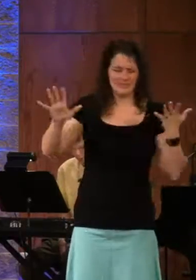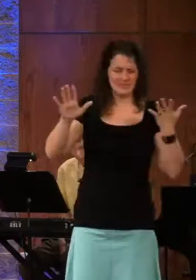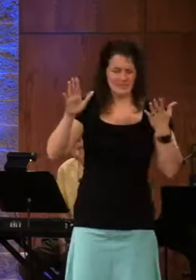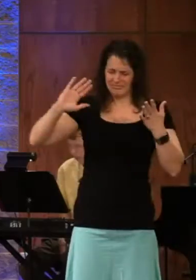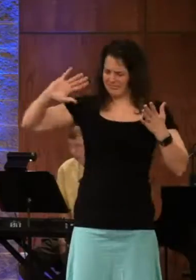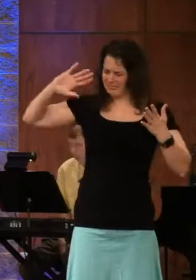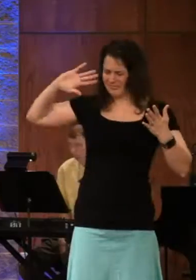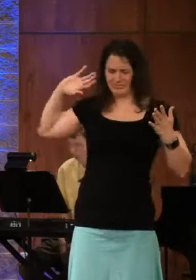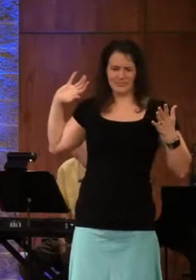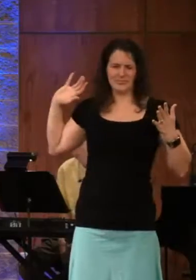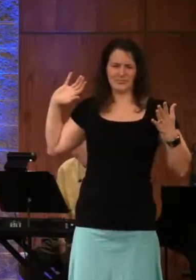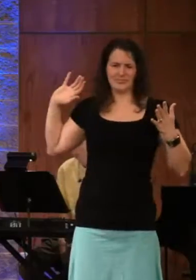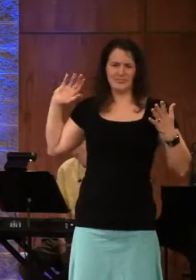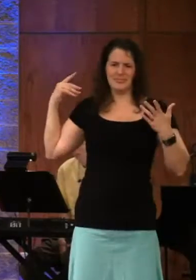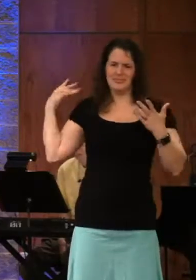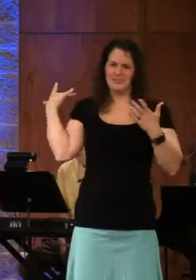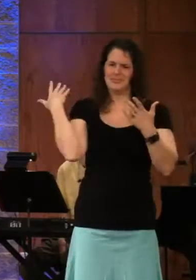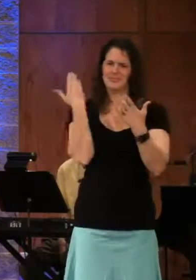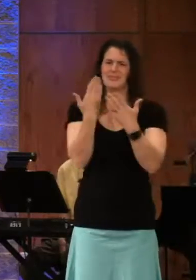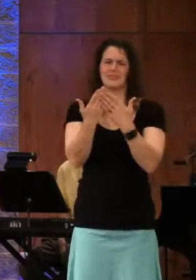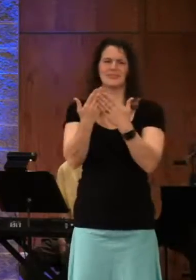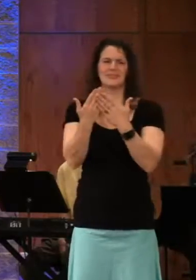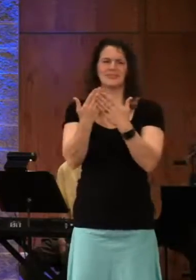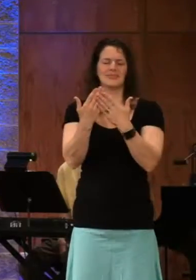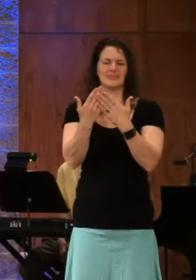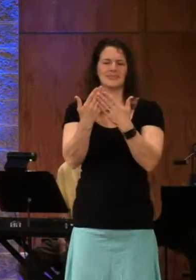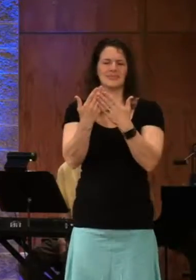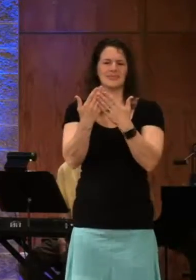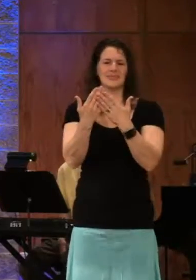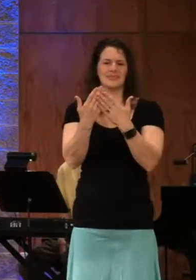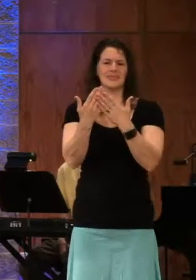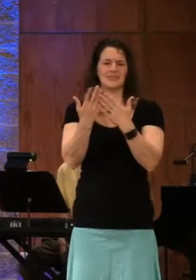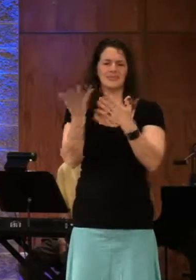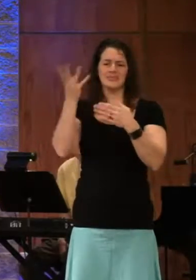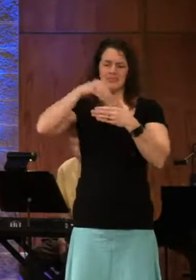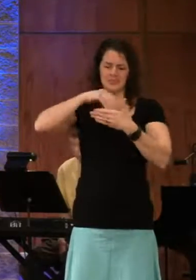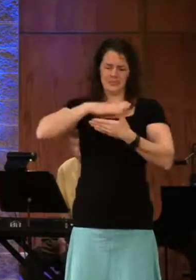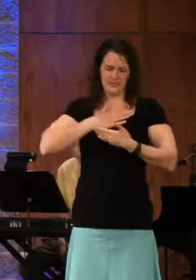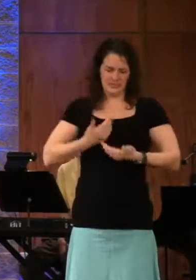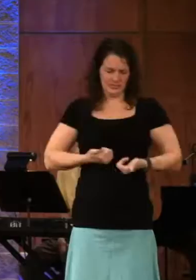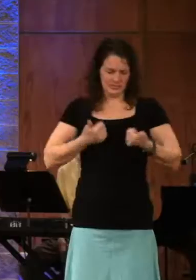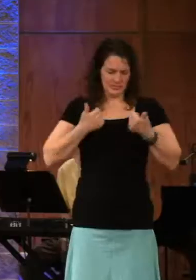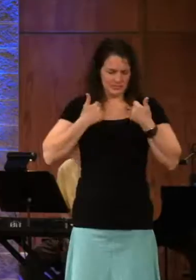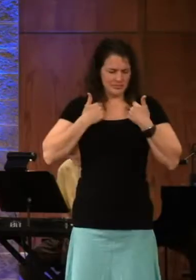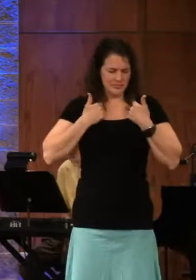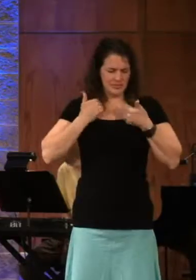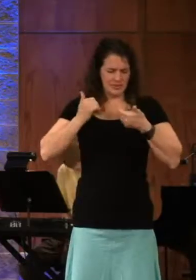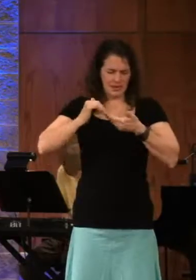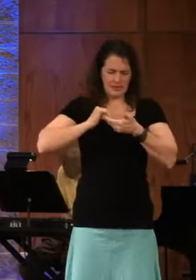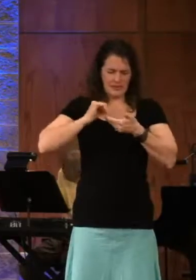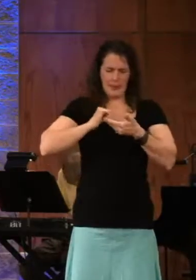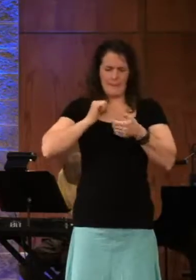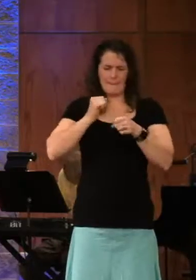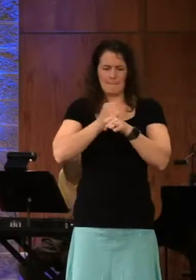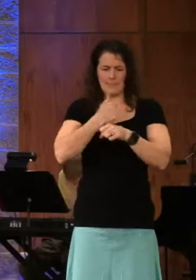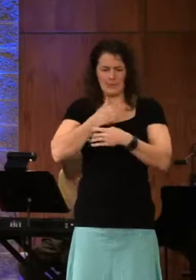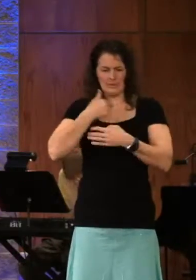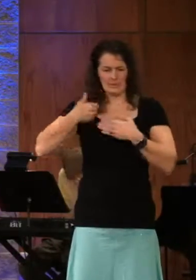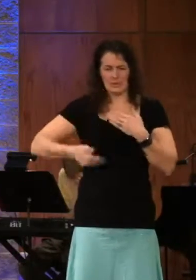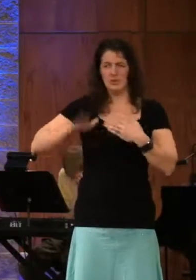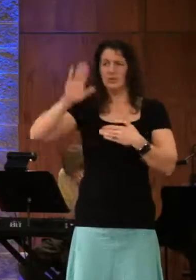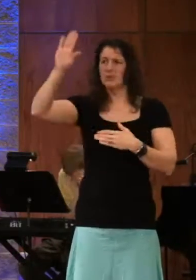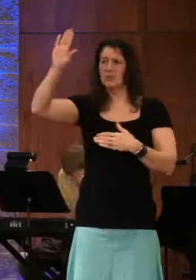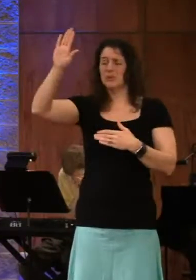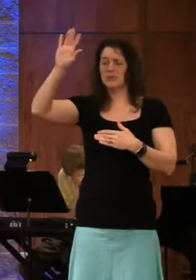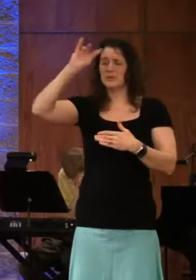of everything that I've ever done and everything I will ever do. Come into my life. Forgive me. Make me your son. Make